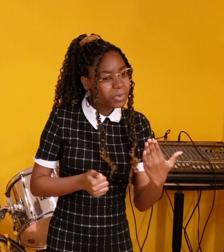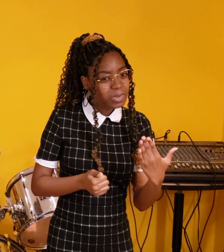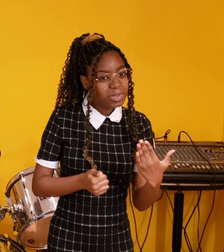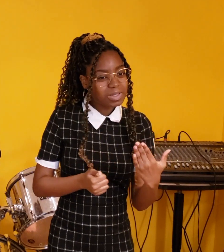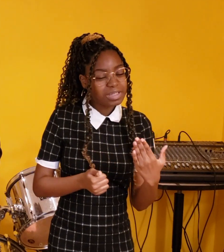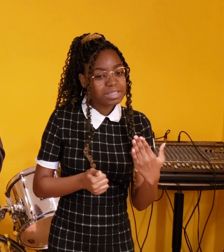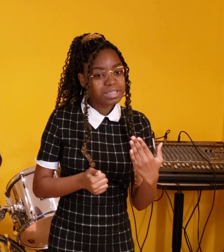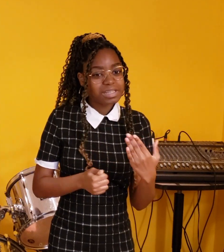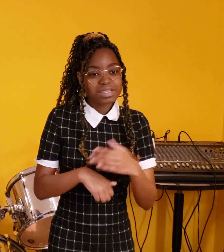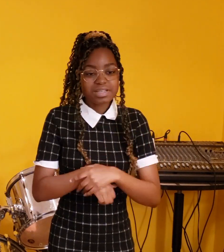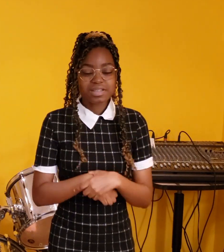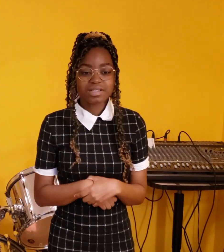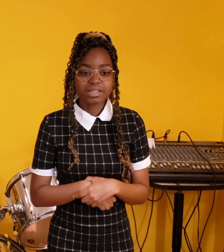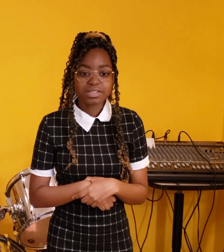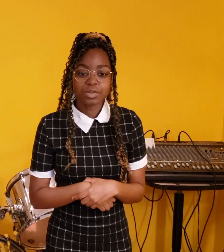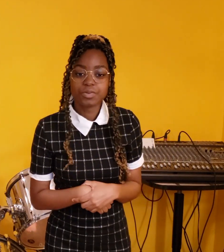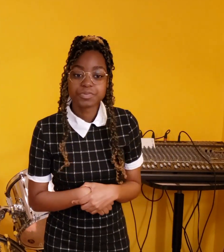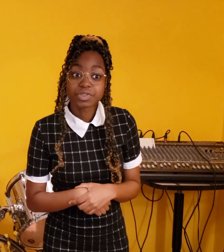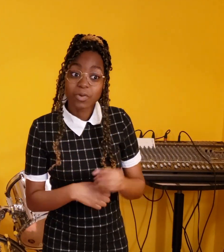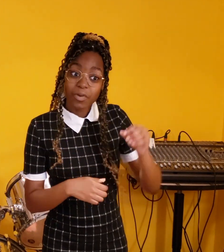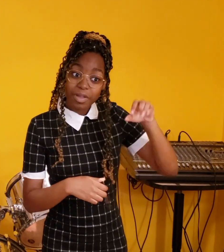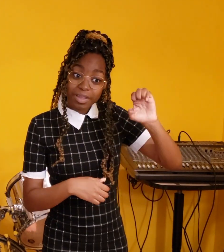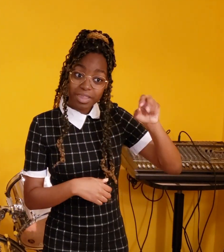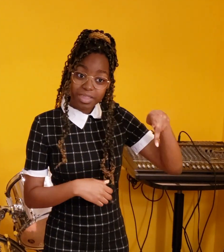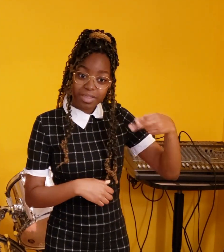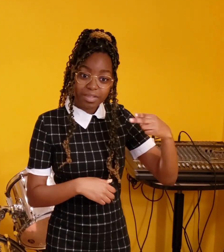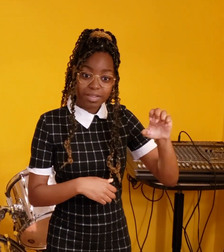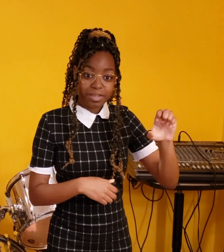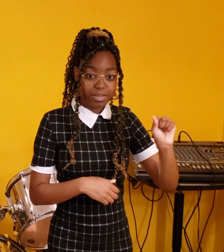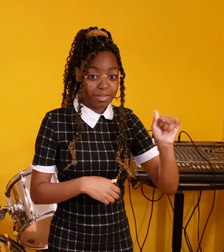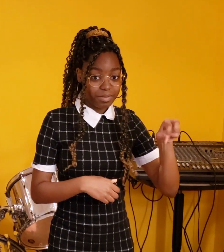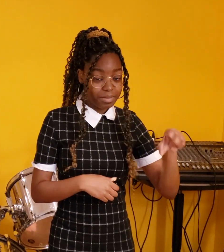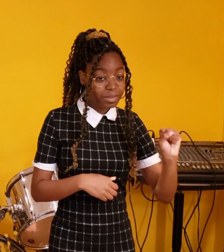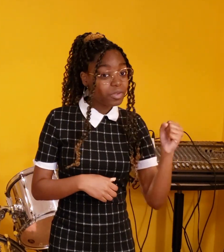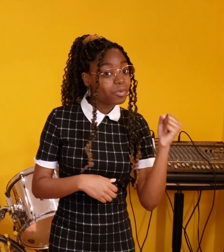And good. So looking back now at